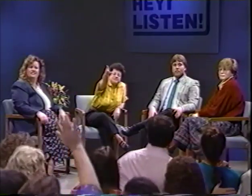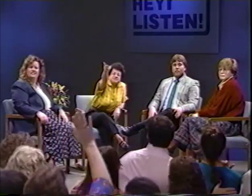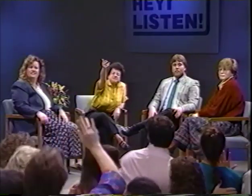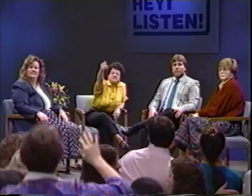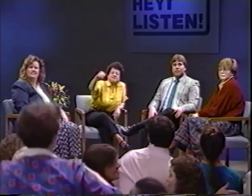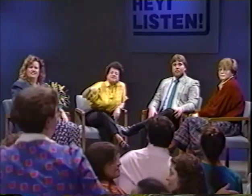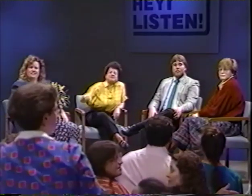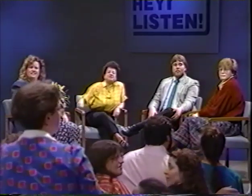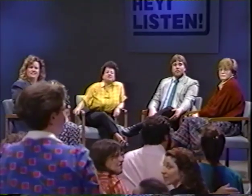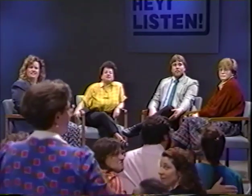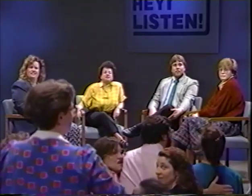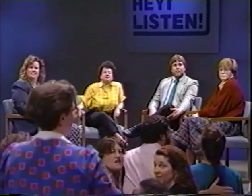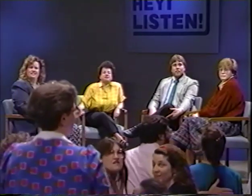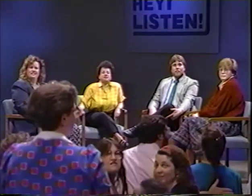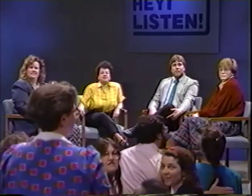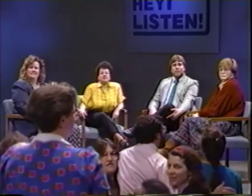Speech table, please.